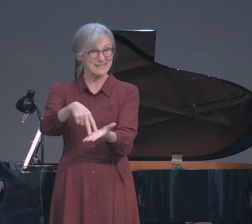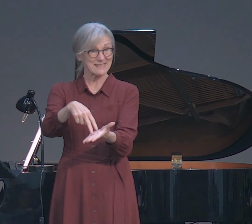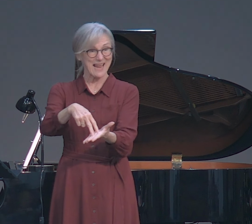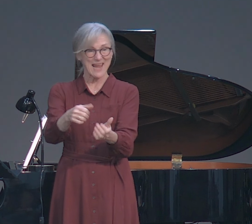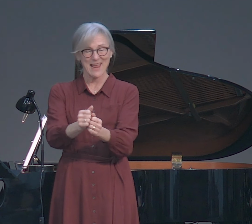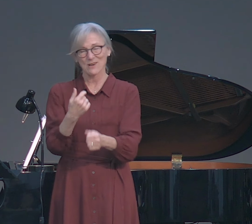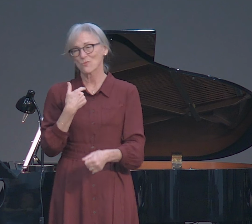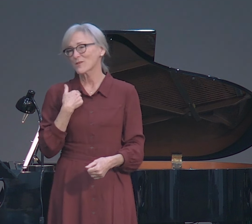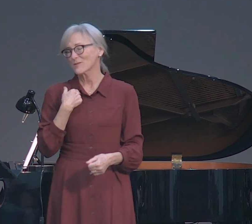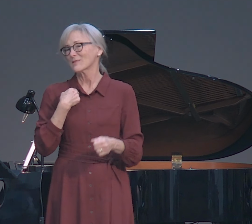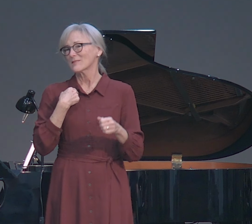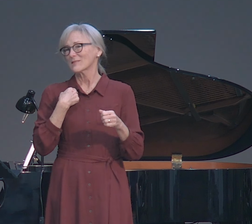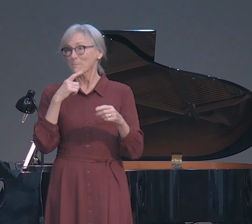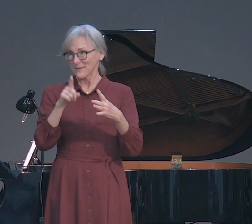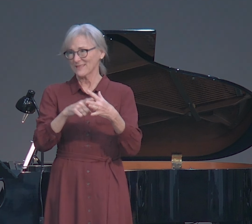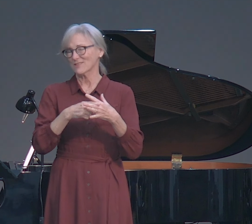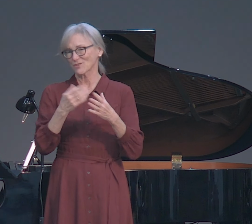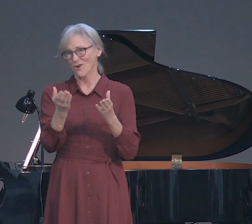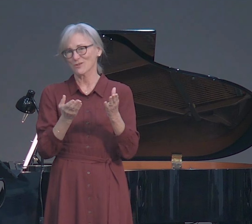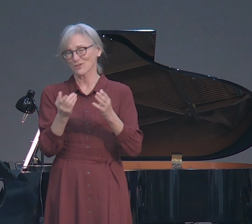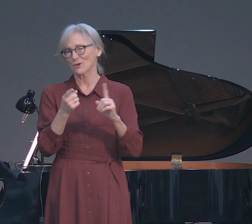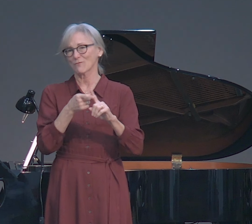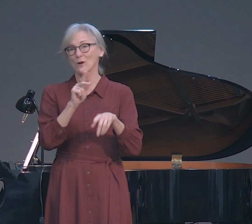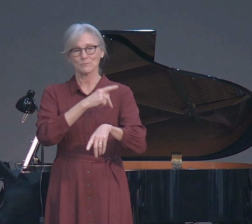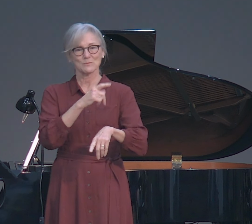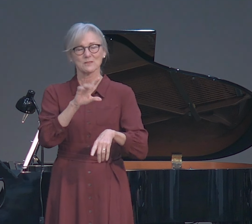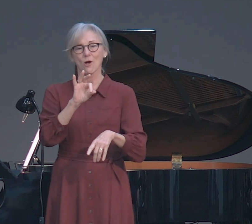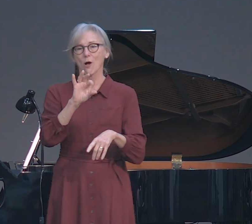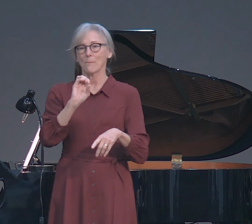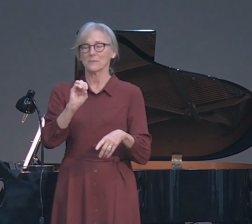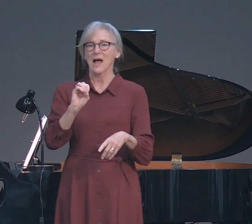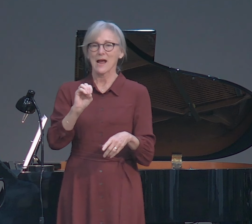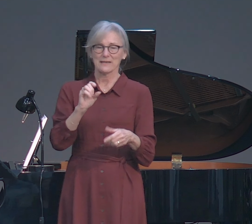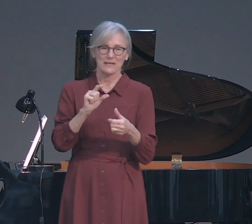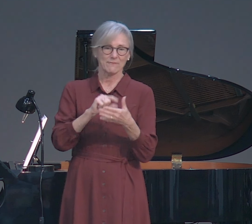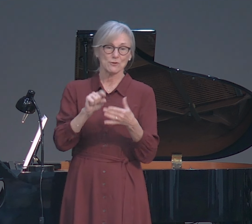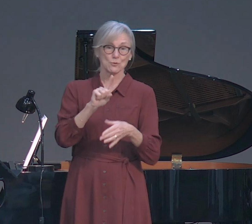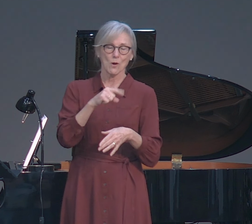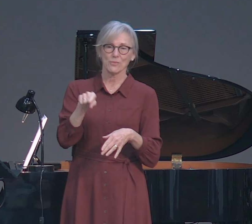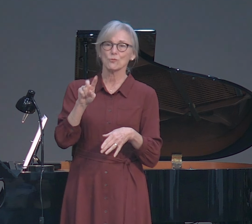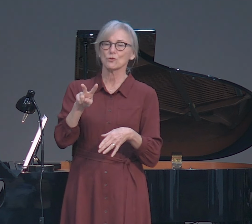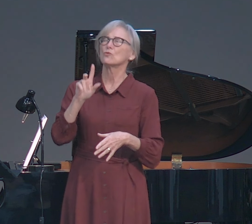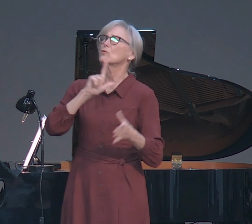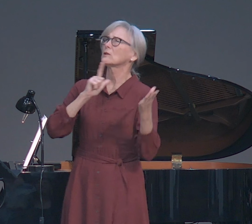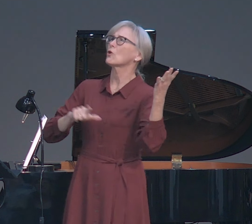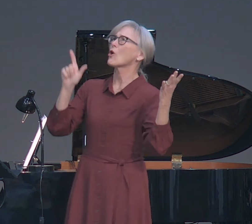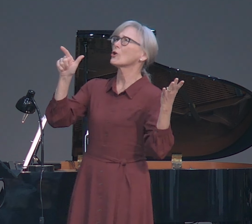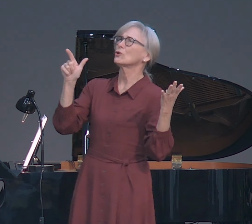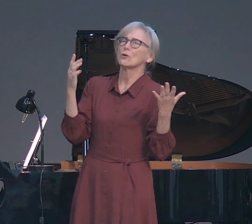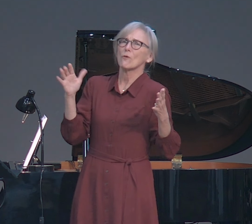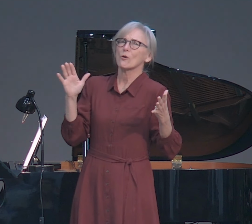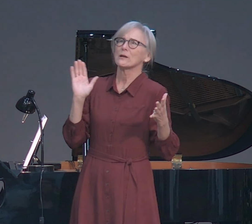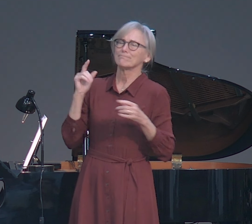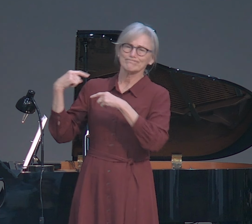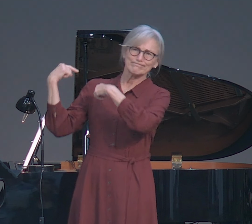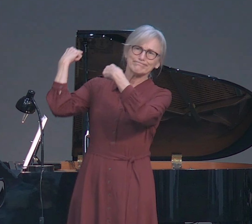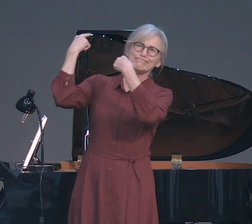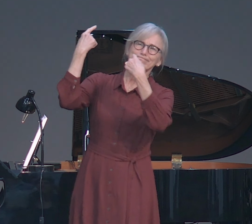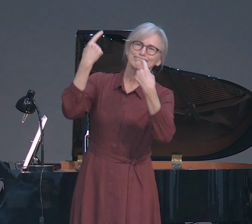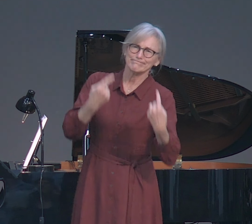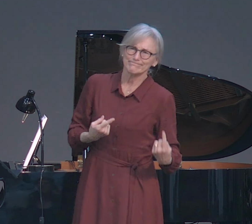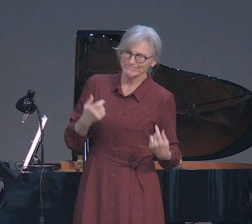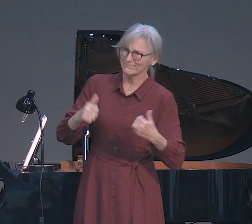our worship service with these words from Psalm 90, verses 1 through 2. Lord, you have been our dwelling place in all